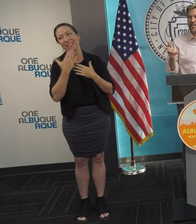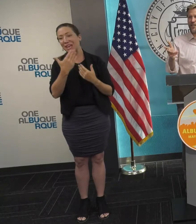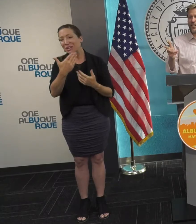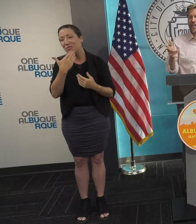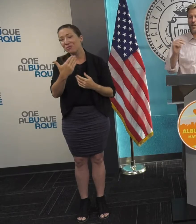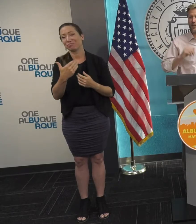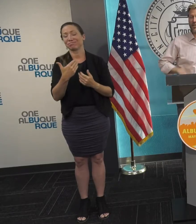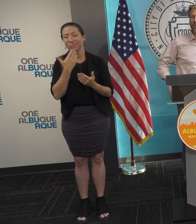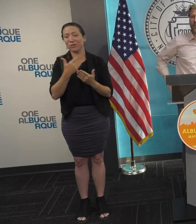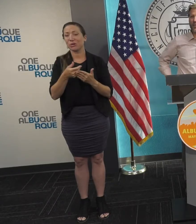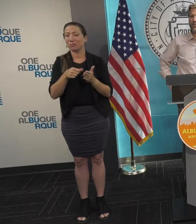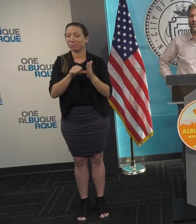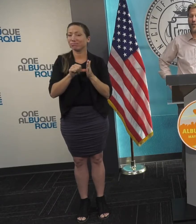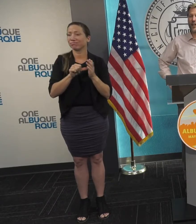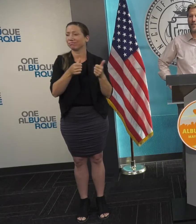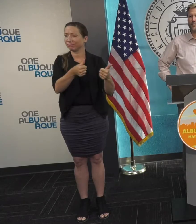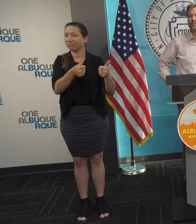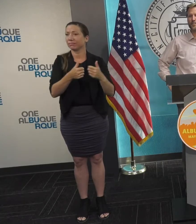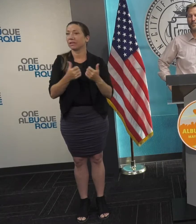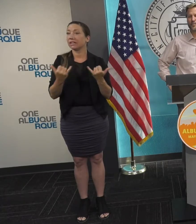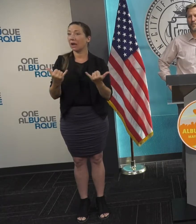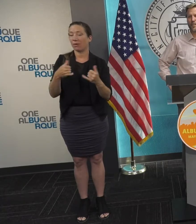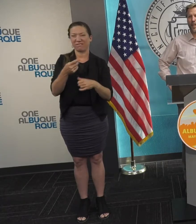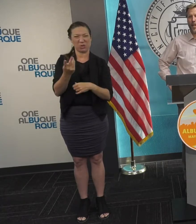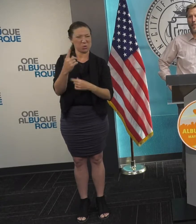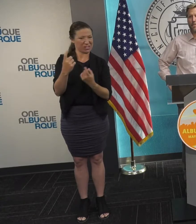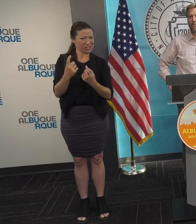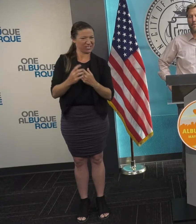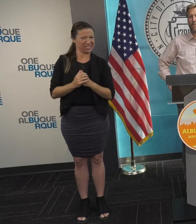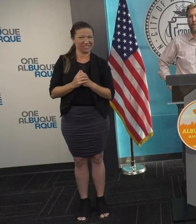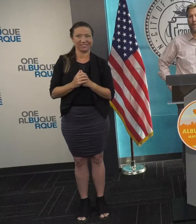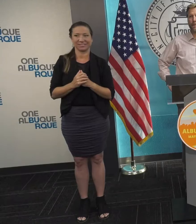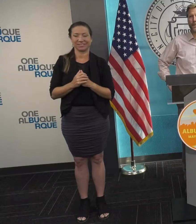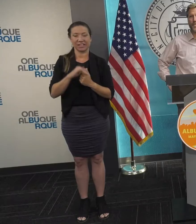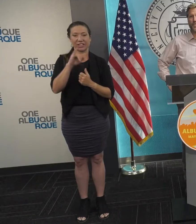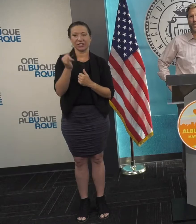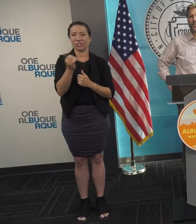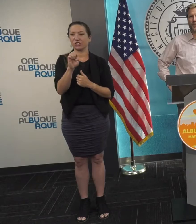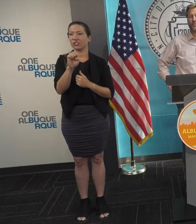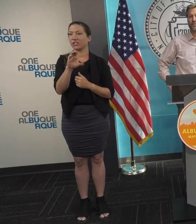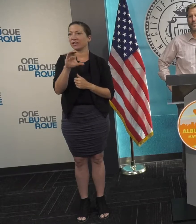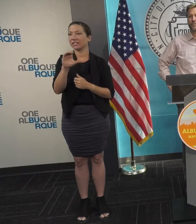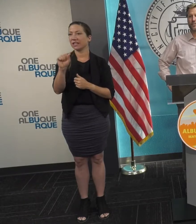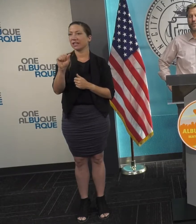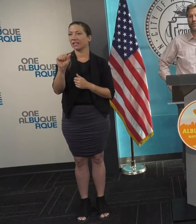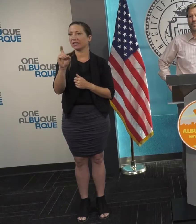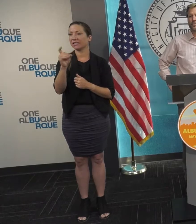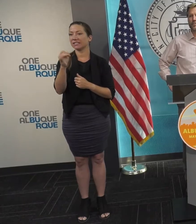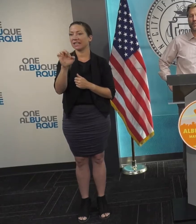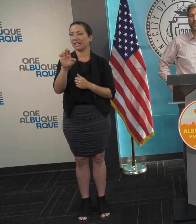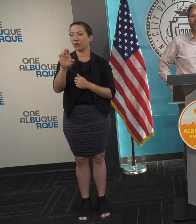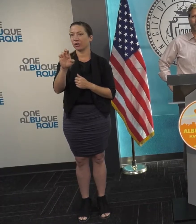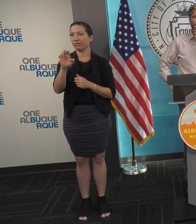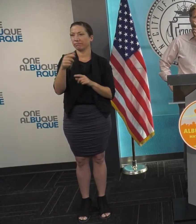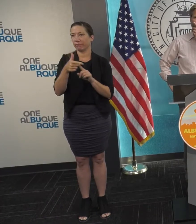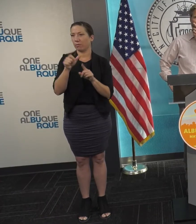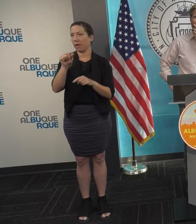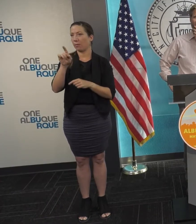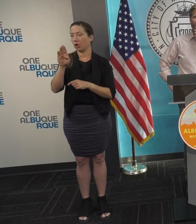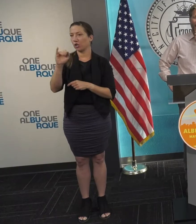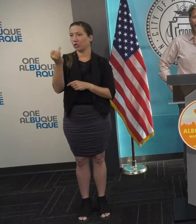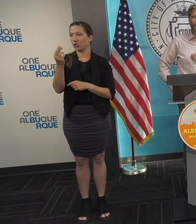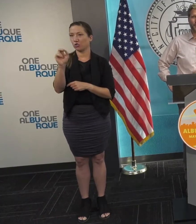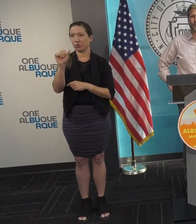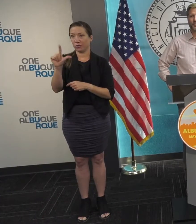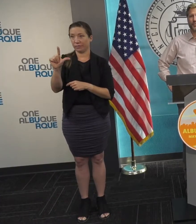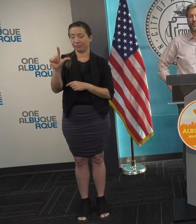check and see if any came in. We do have a few. Go ahead. We have a couple questions. The first one from Jessica Dyer at the Albuquerque Journal is, based on existing written